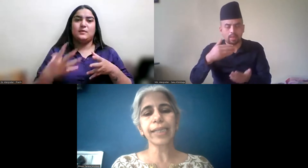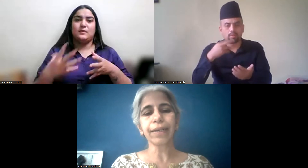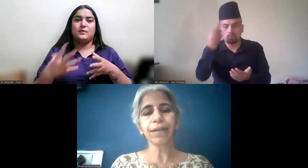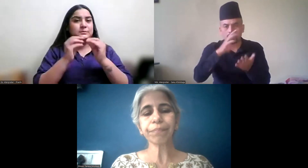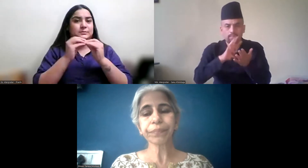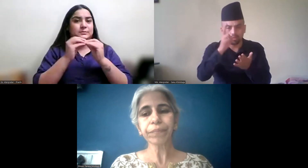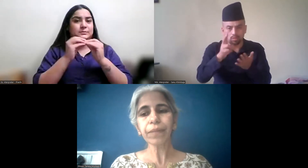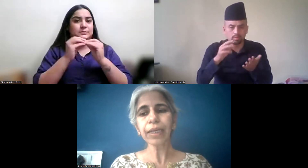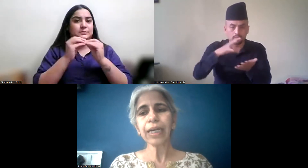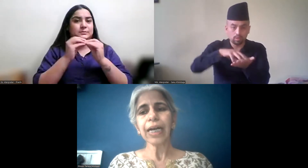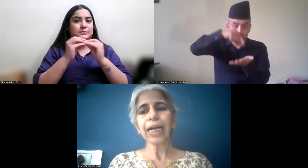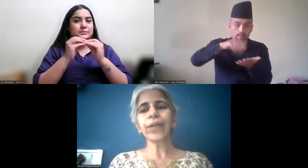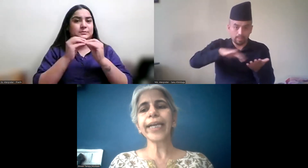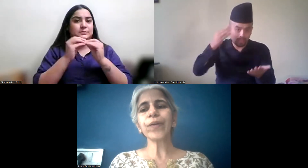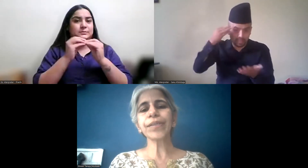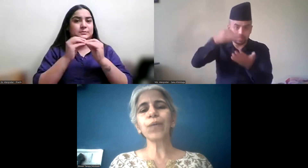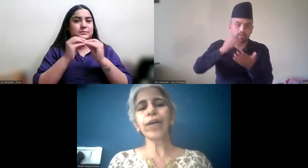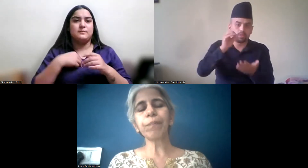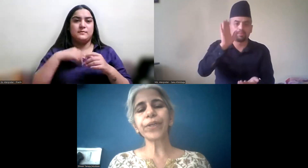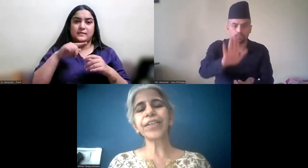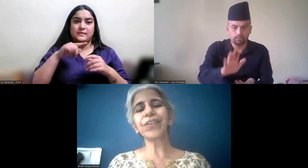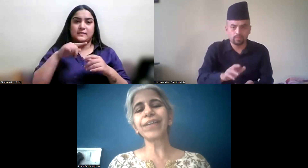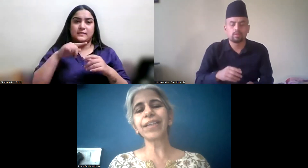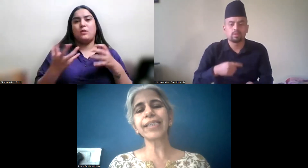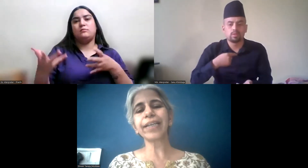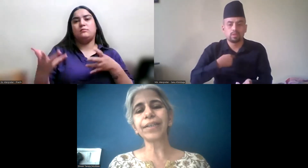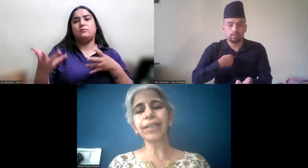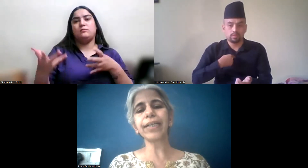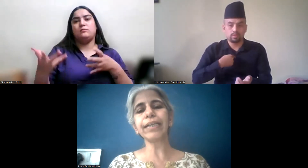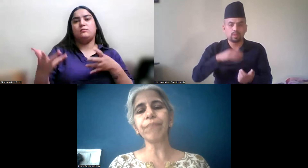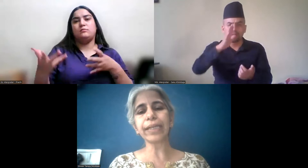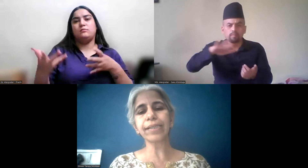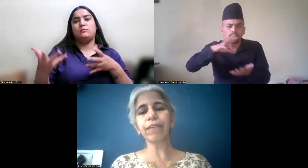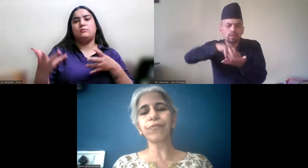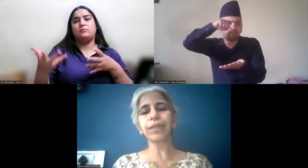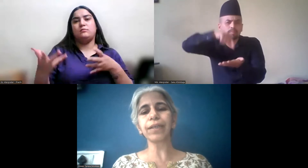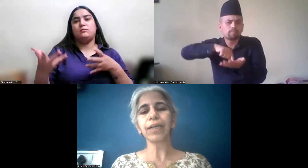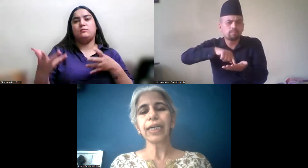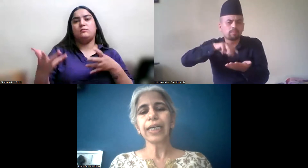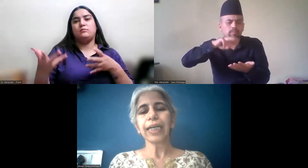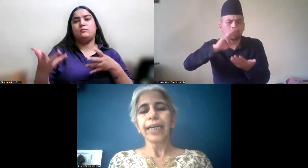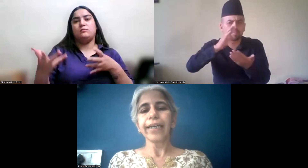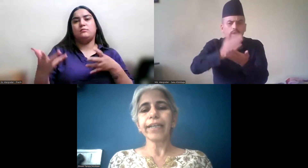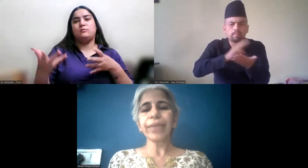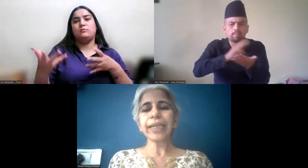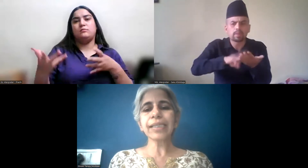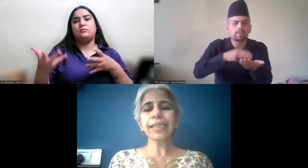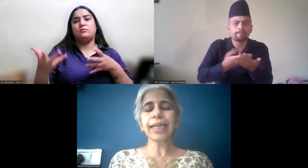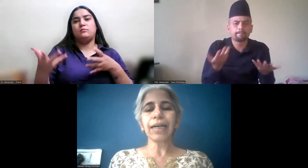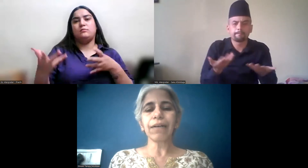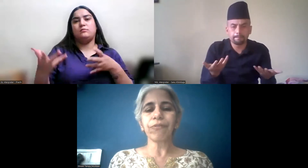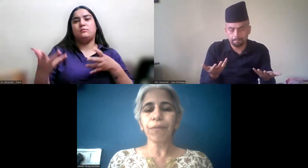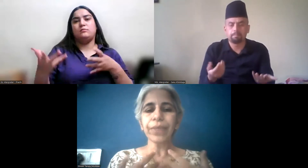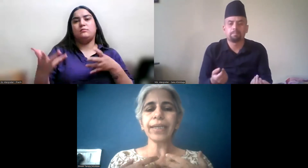the center. I would like to say what putting children in the center really means then further. It means